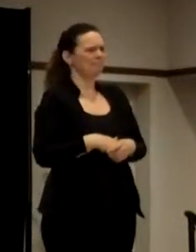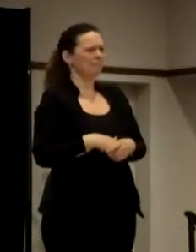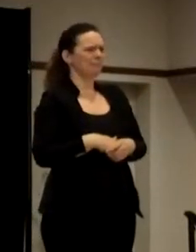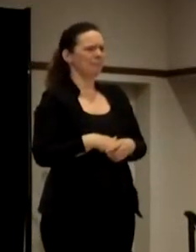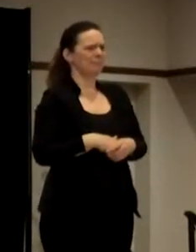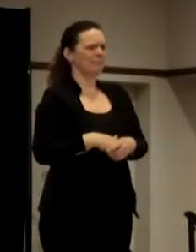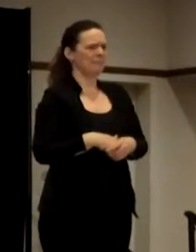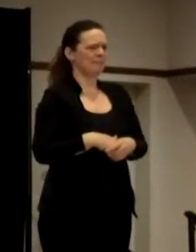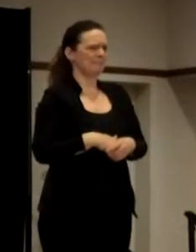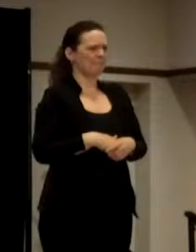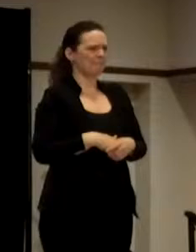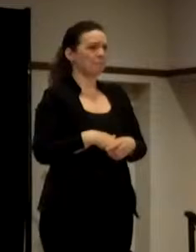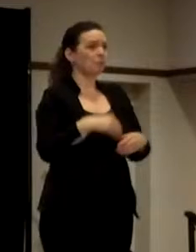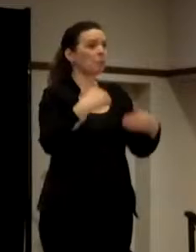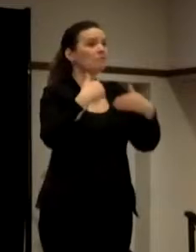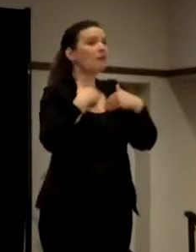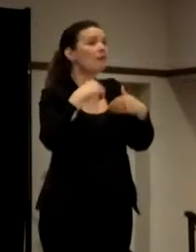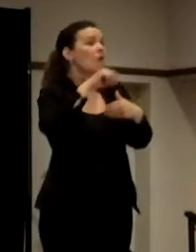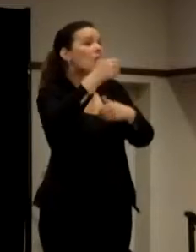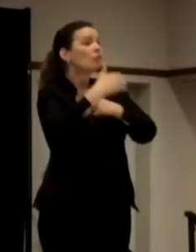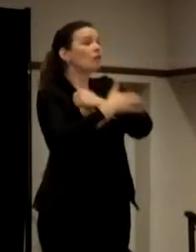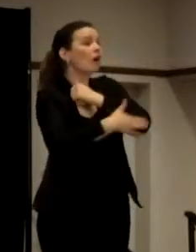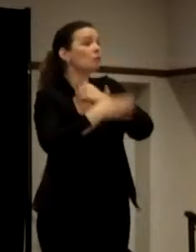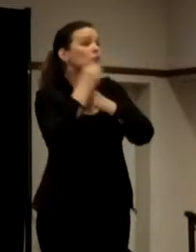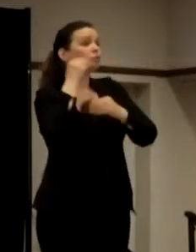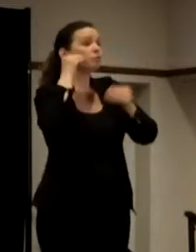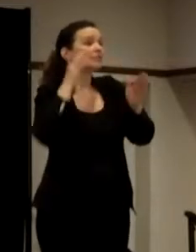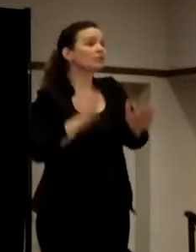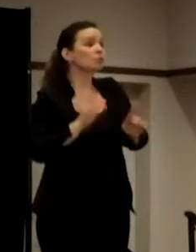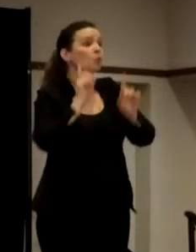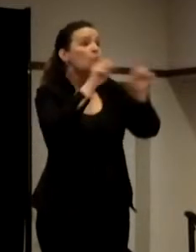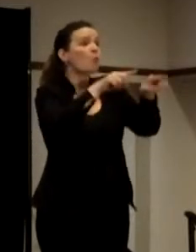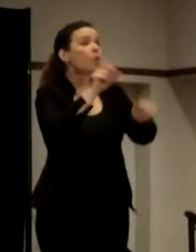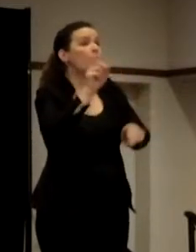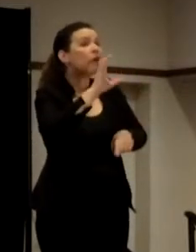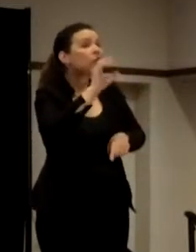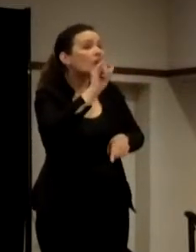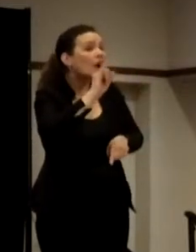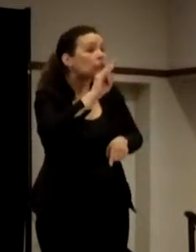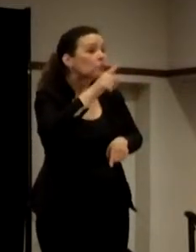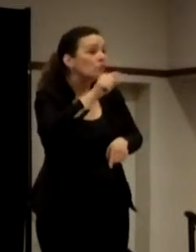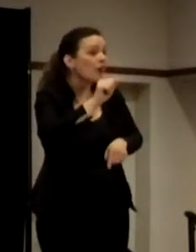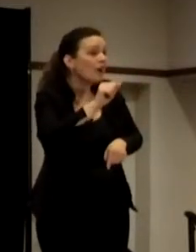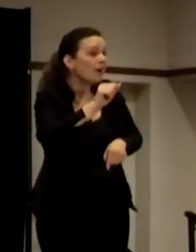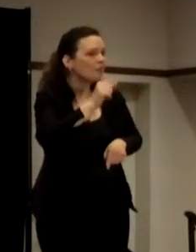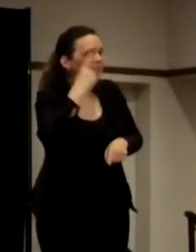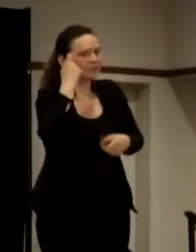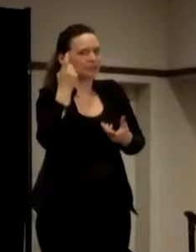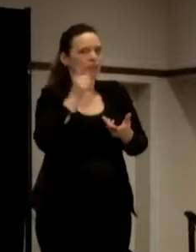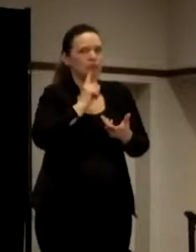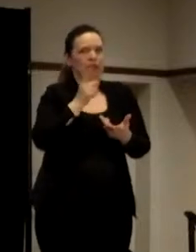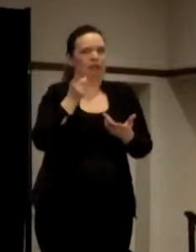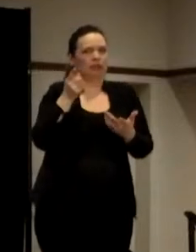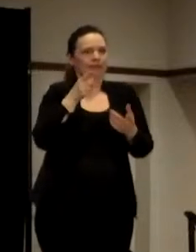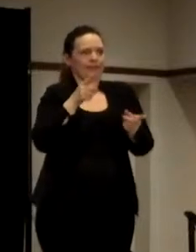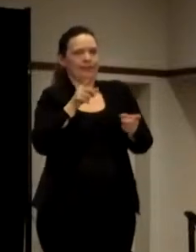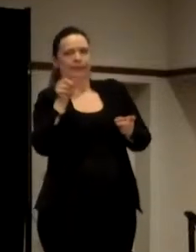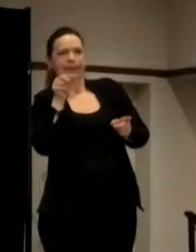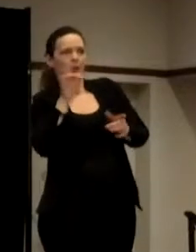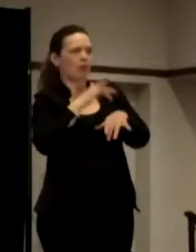Cayuga County and Madison County. I know that for a fact. The Expo Center is it's a statewide site, so anybody from throughout the state can go